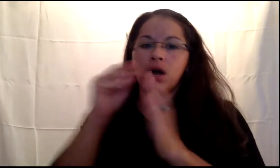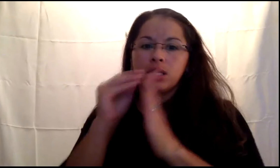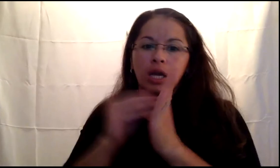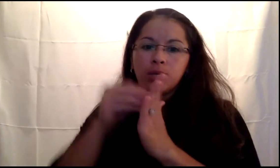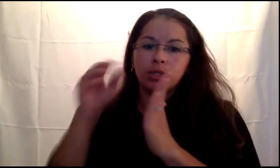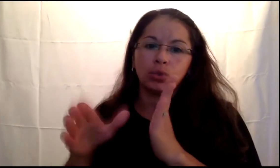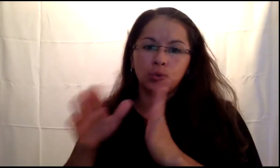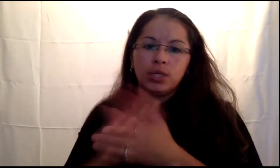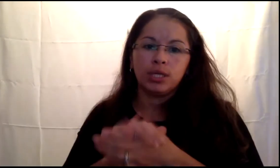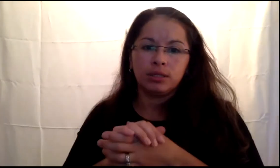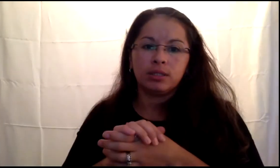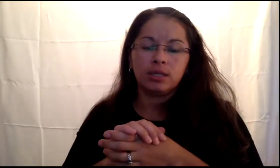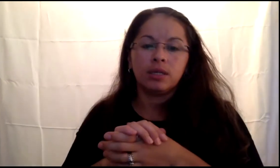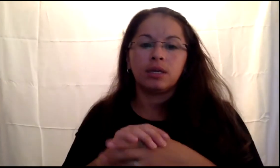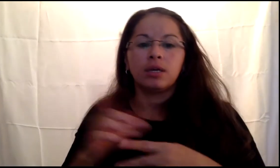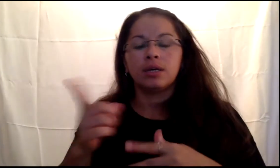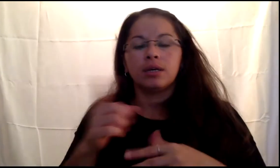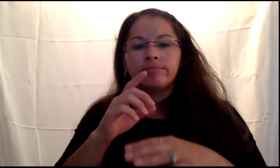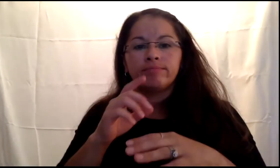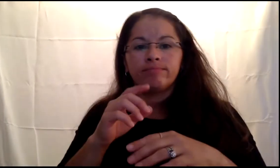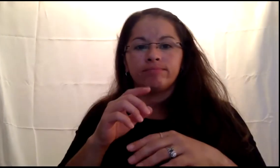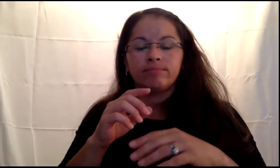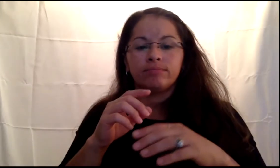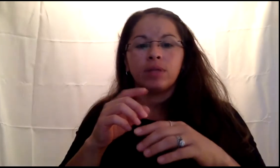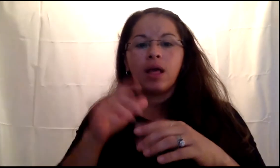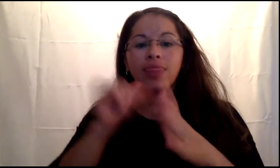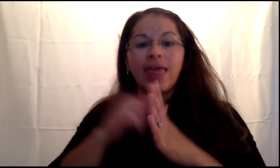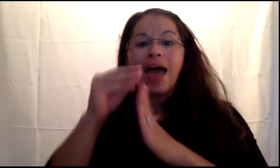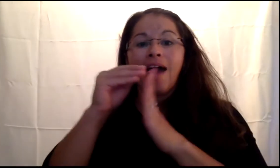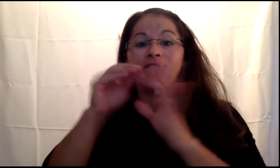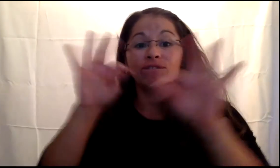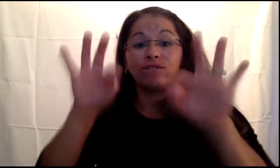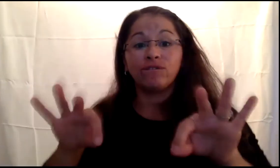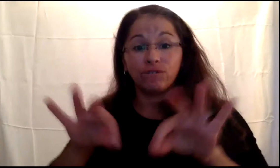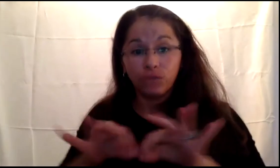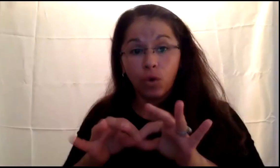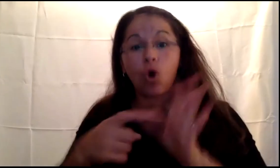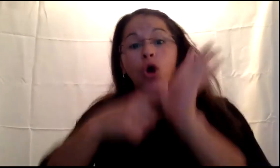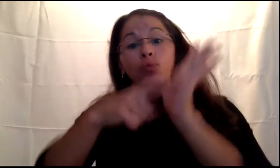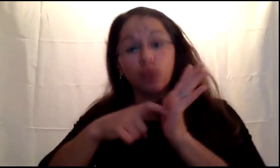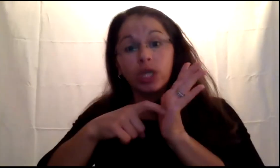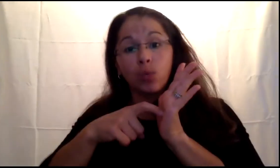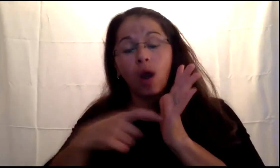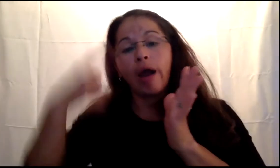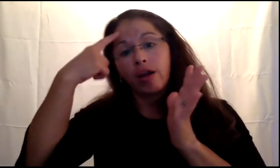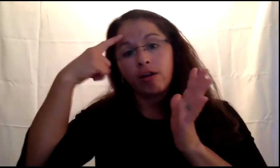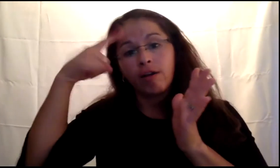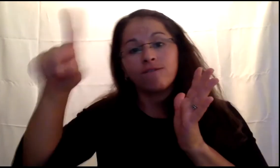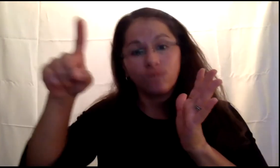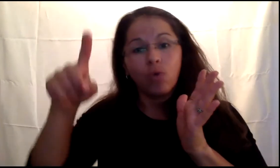also apply for our state financial aid and complete that form. And so that will satisfy the requirement. And then there's also a way that students can opt out. But anyway, but there may